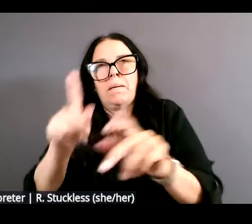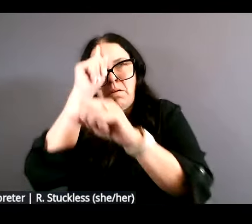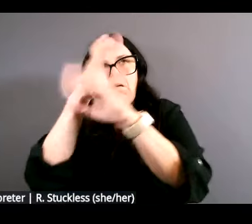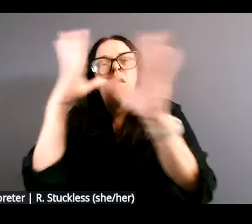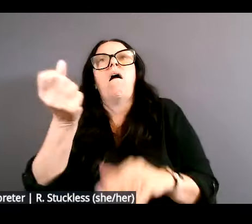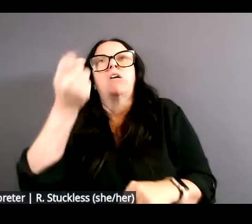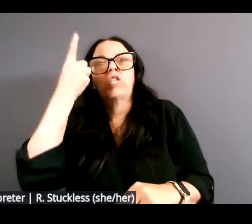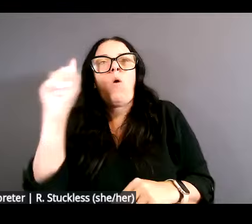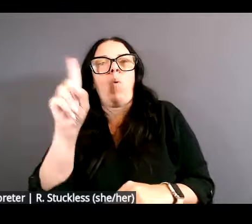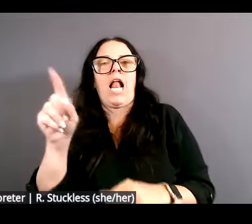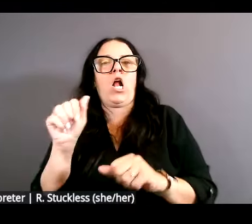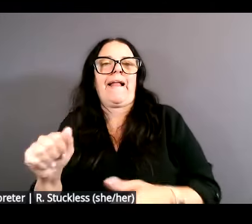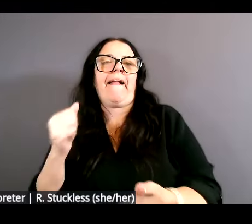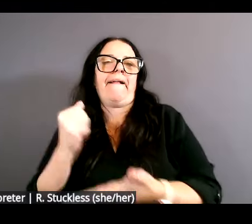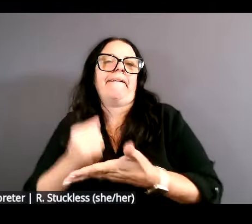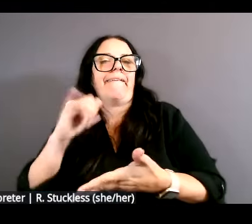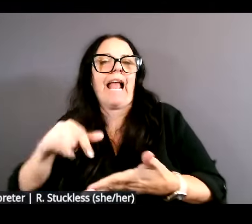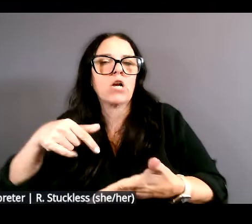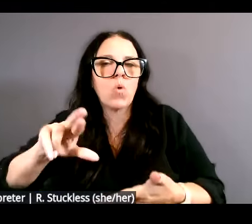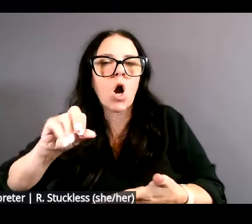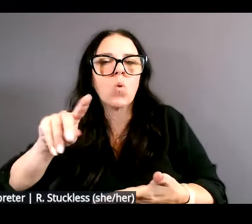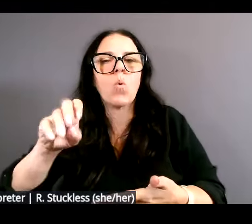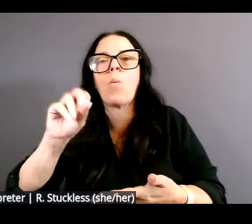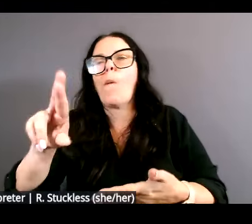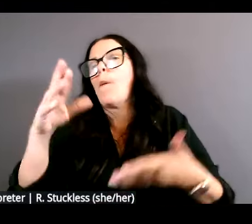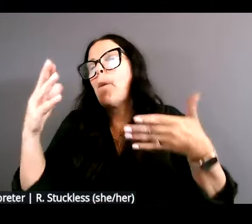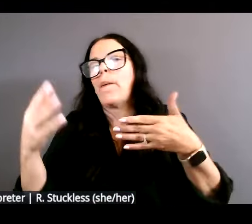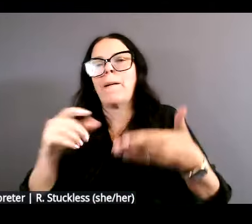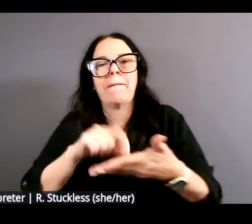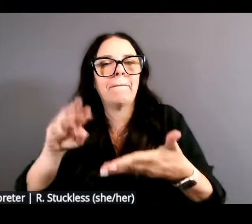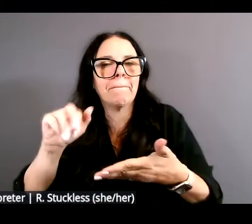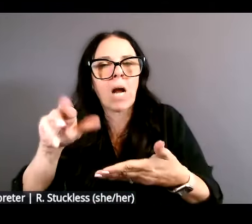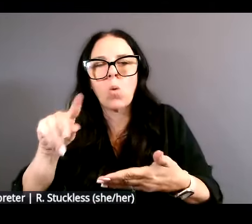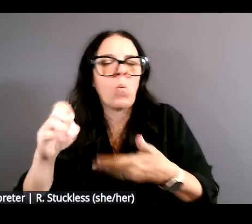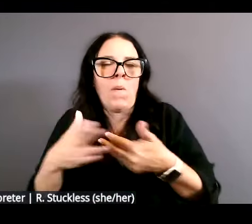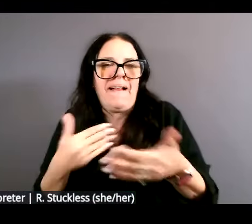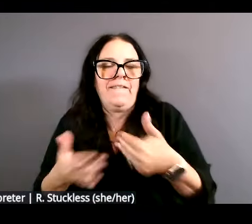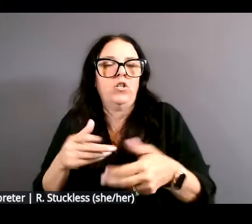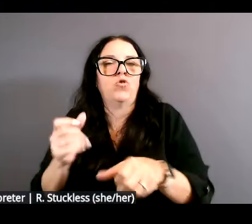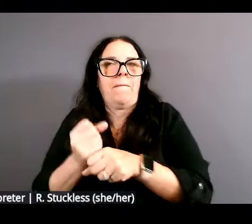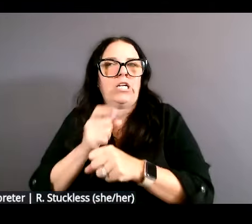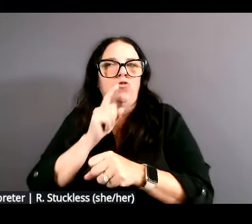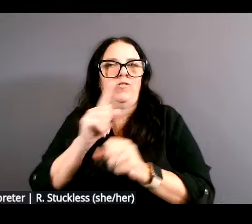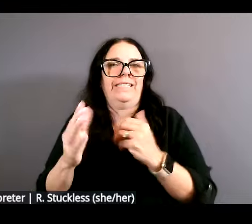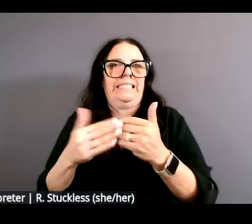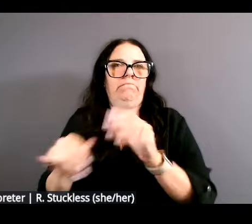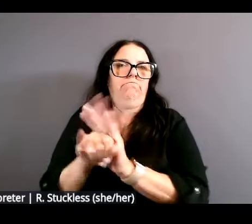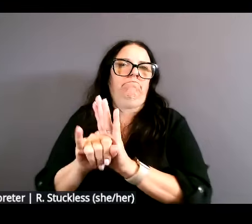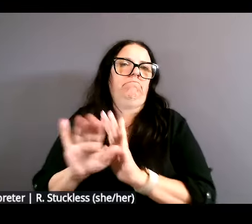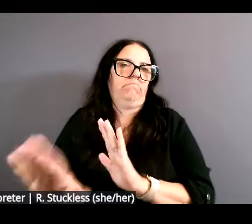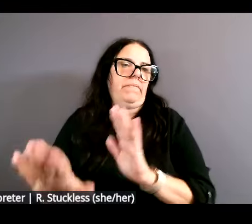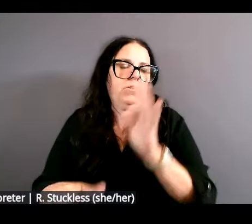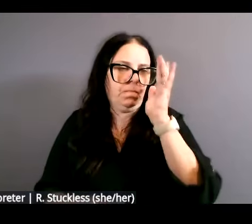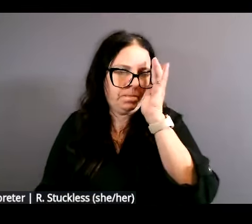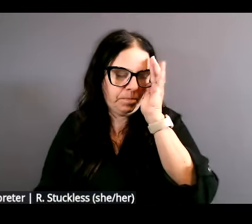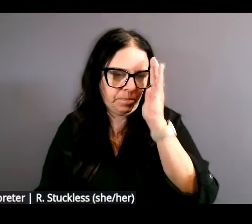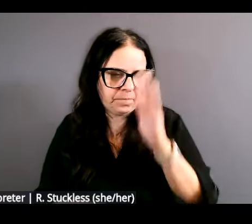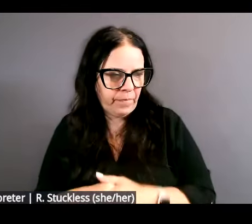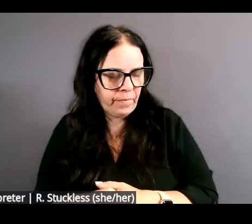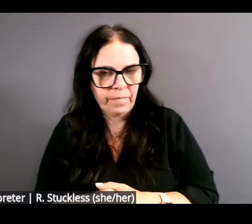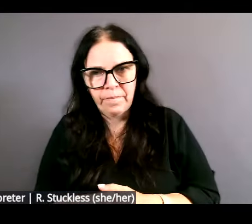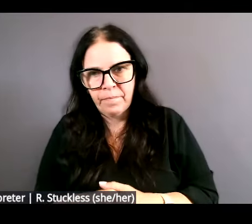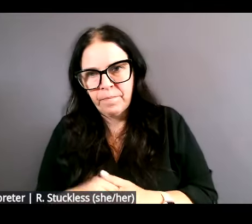clear. Just to make it clear that that's the process. So do you have an